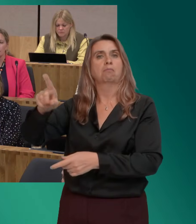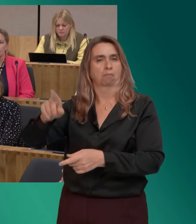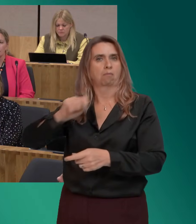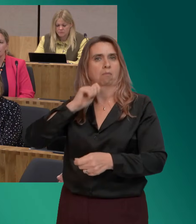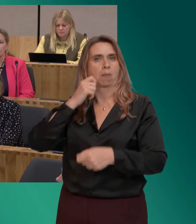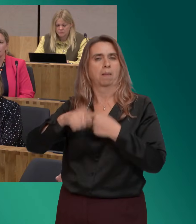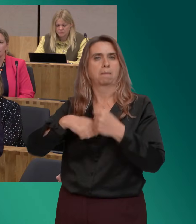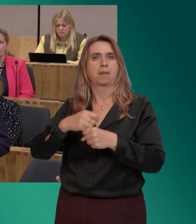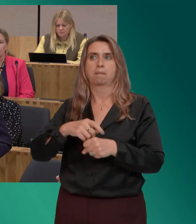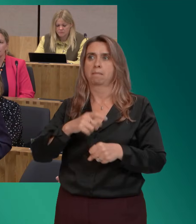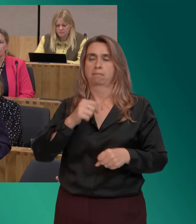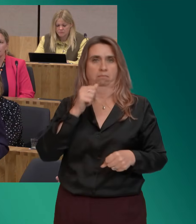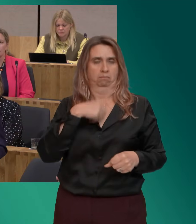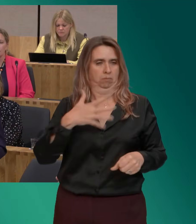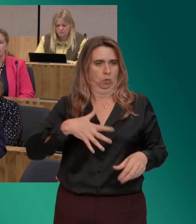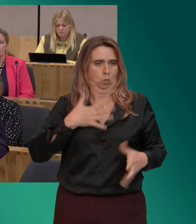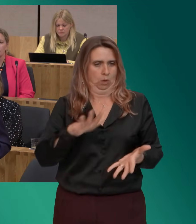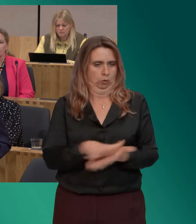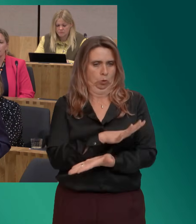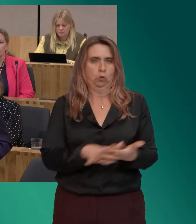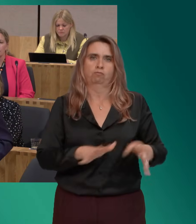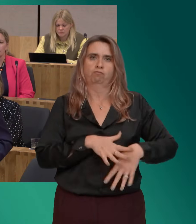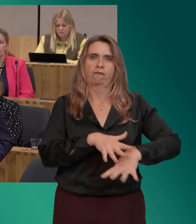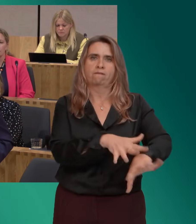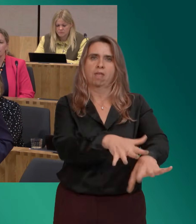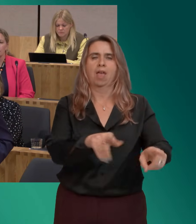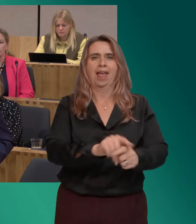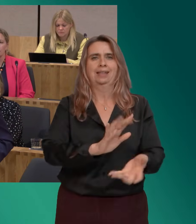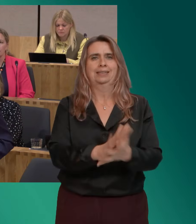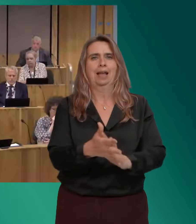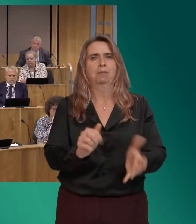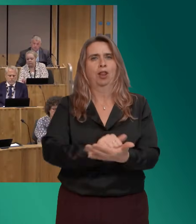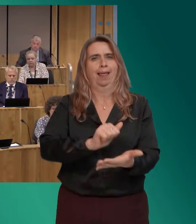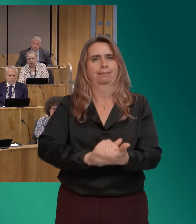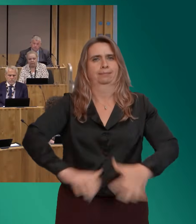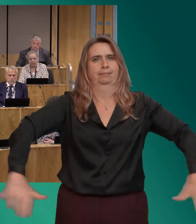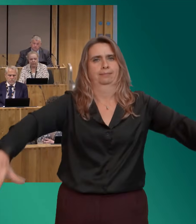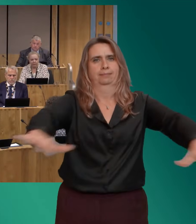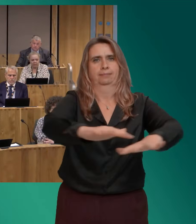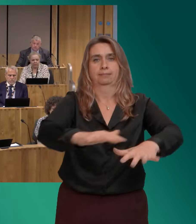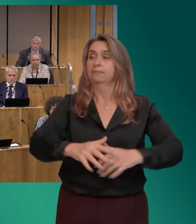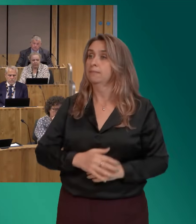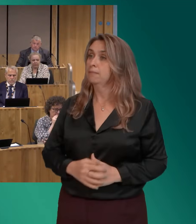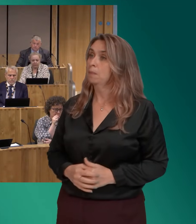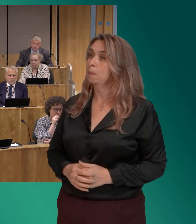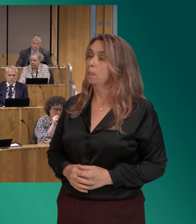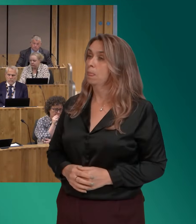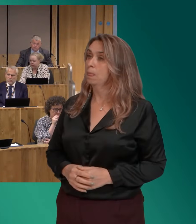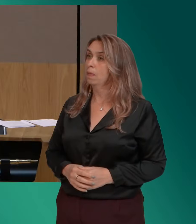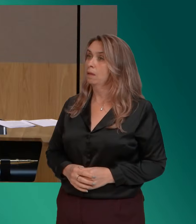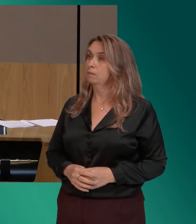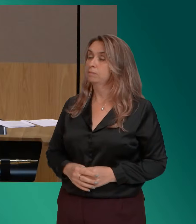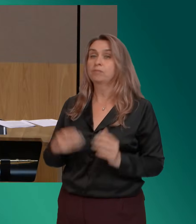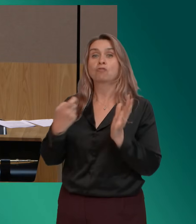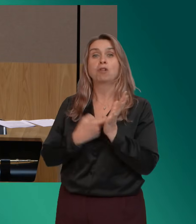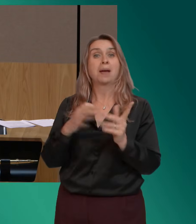which pollute our rivers and wider environmental outcomes. Rebecca Phillips.